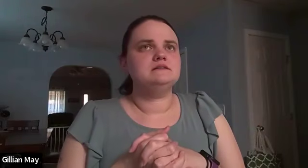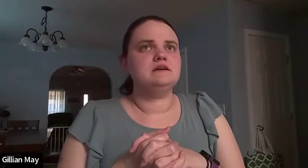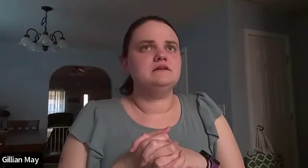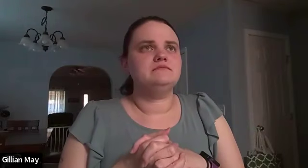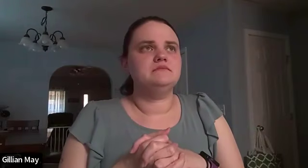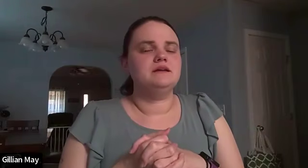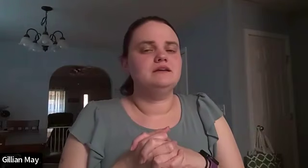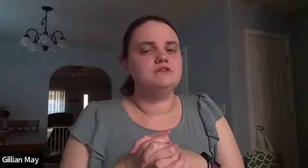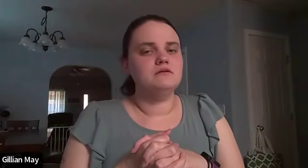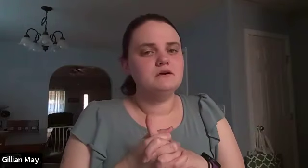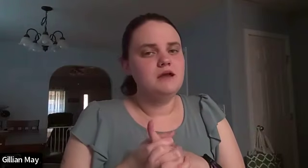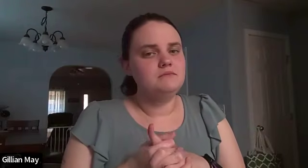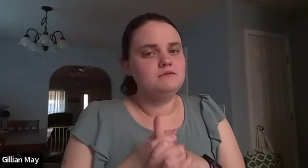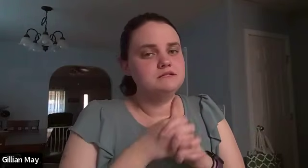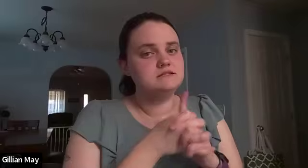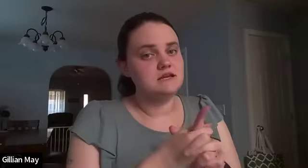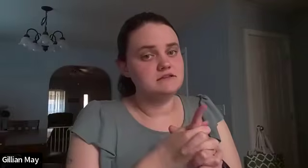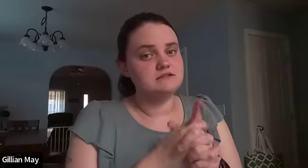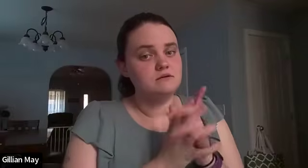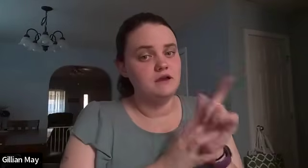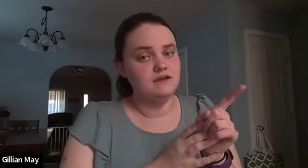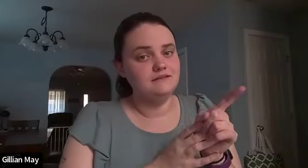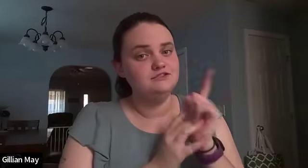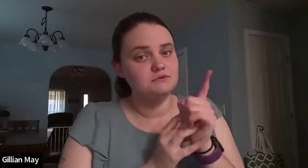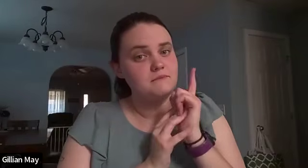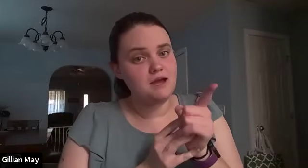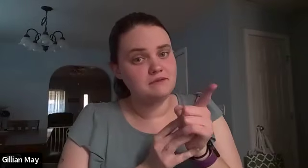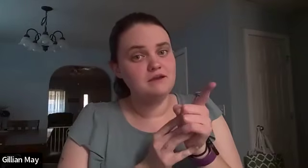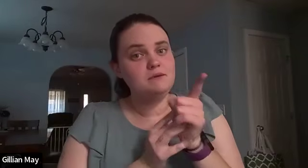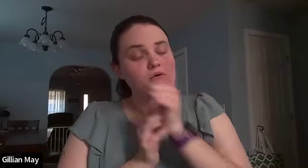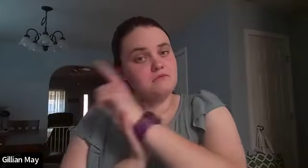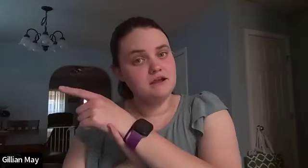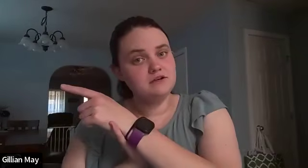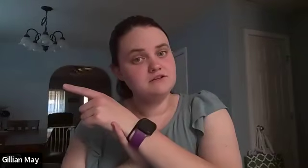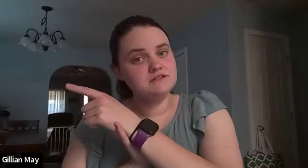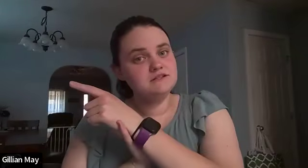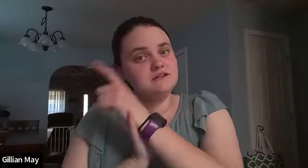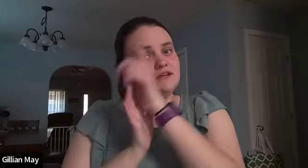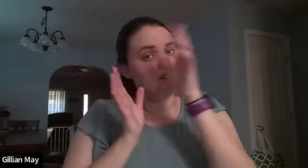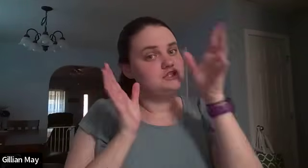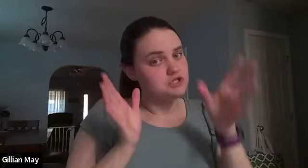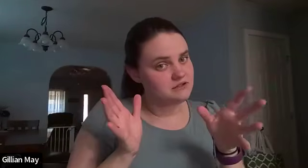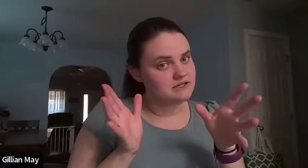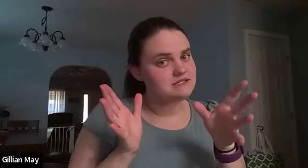because don't come at me when I say this, okay? Don't come at me. But writers and